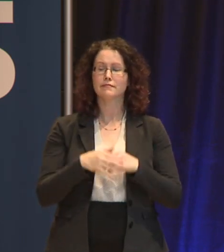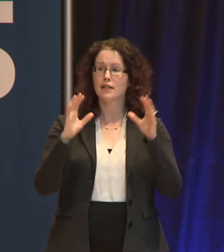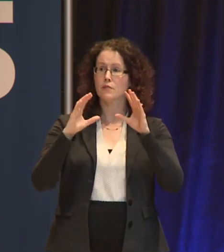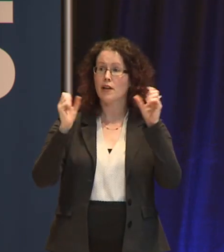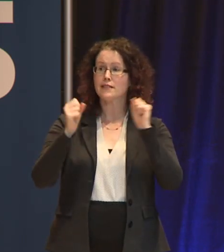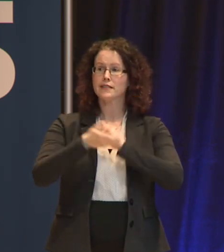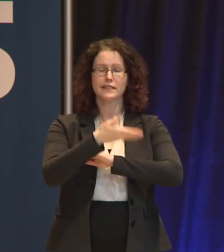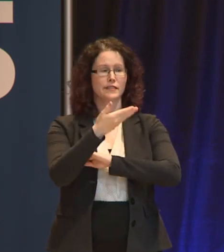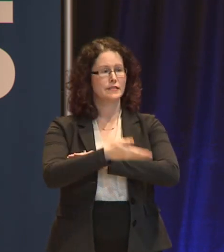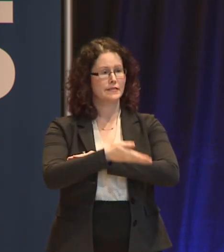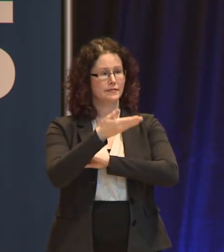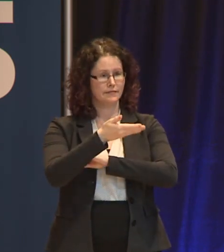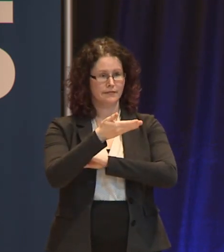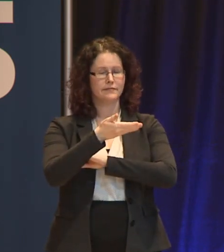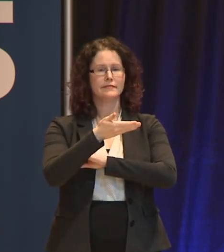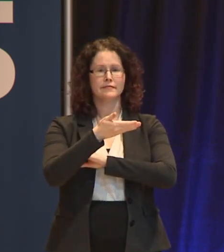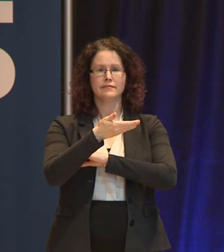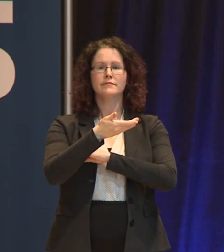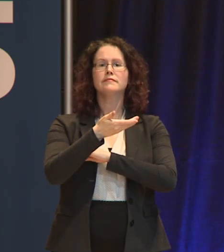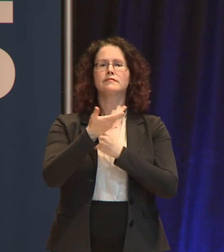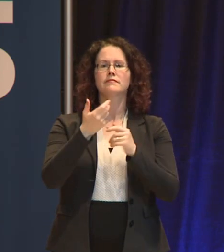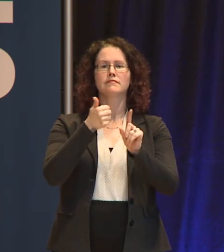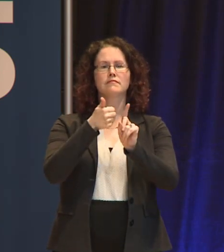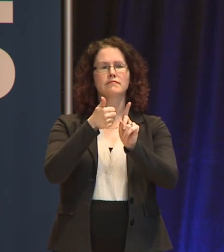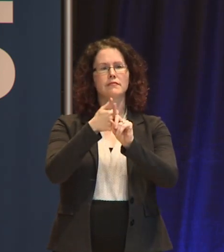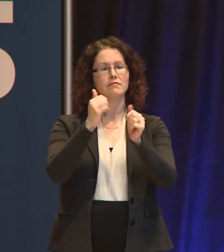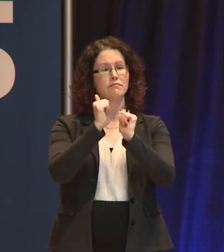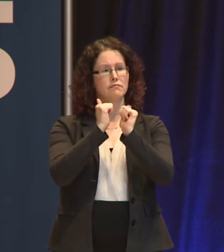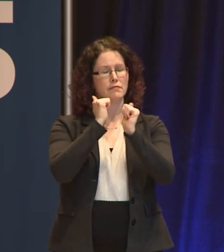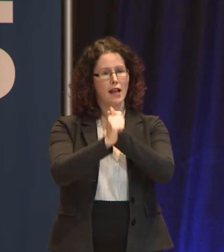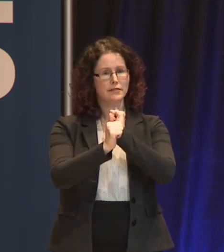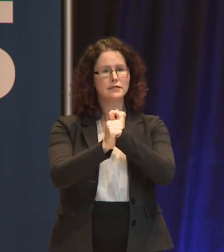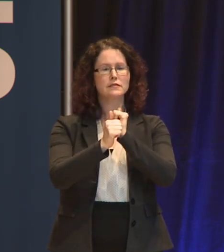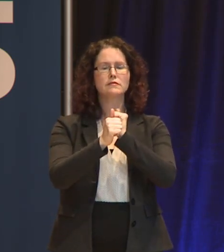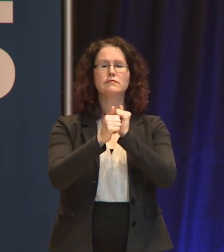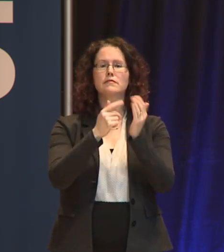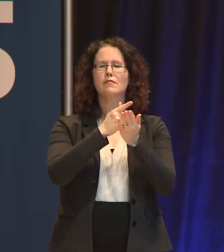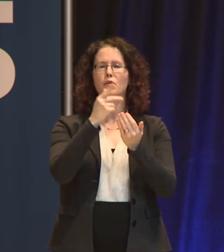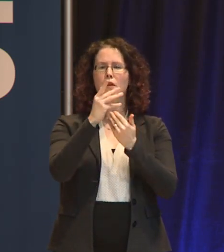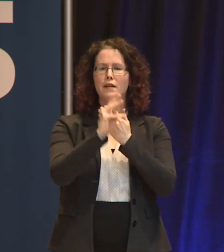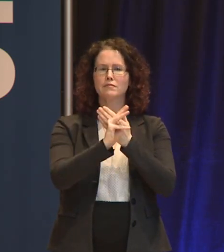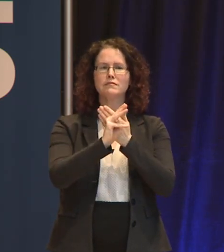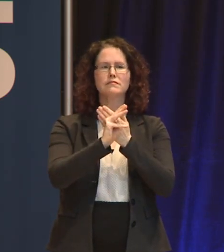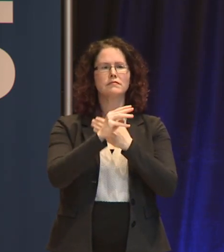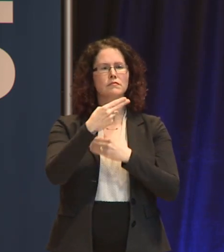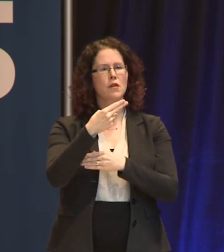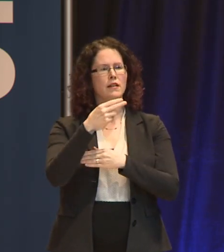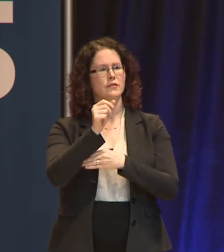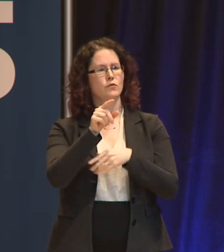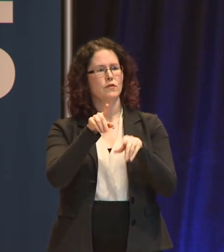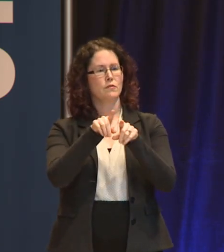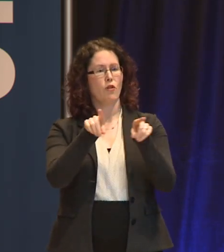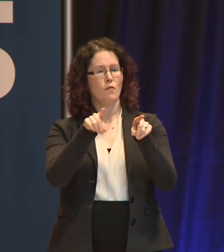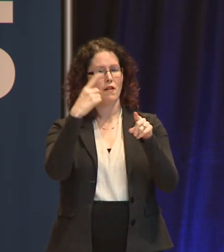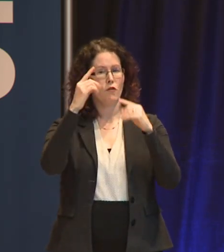all the requirements for the credential in the School of Access for the Nova Scotia High School Graduation